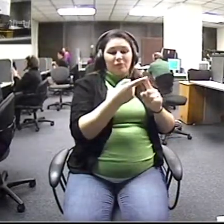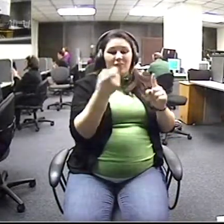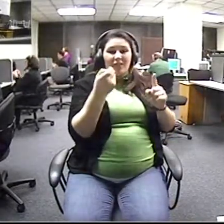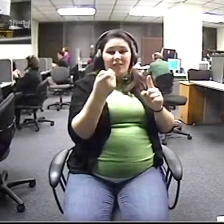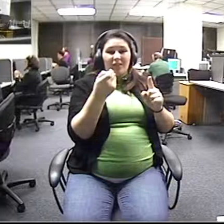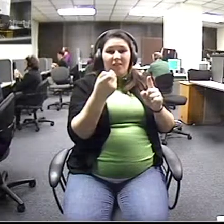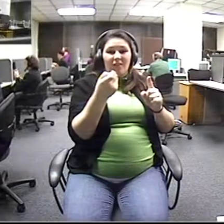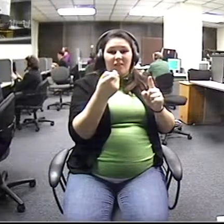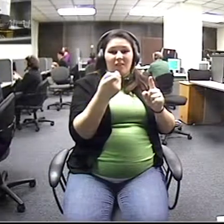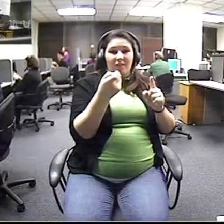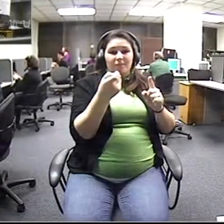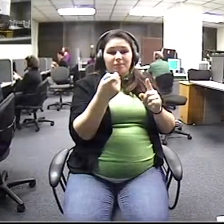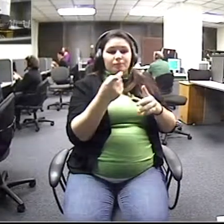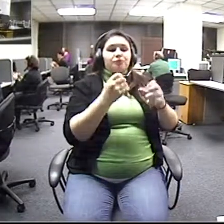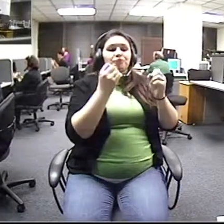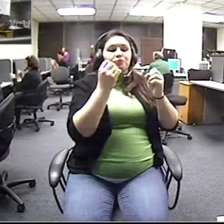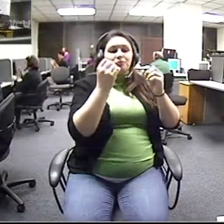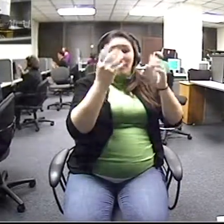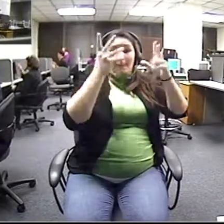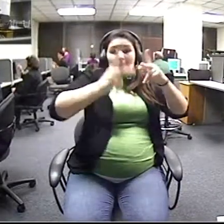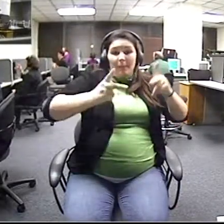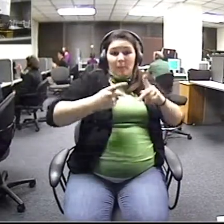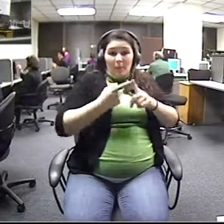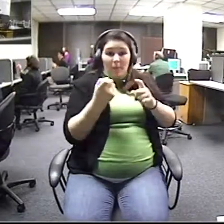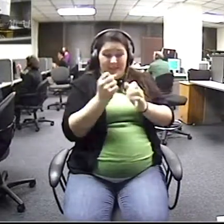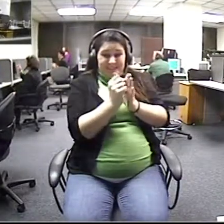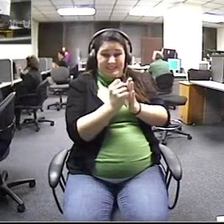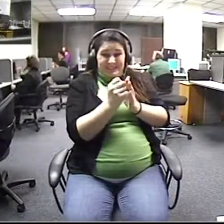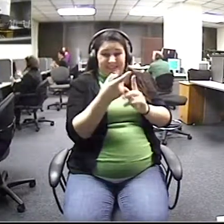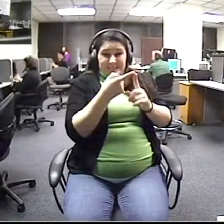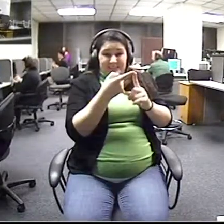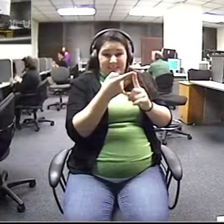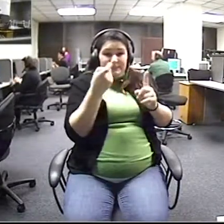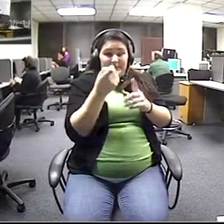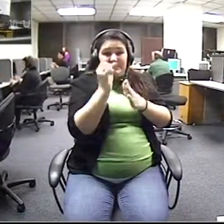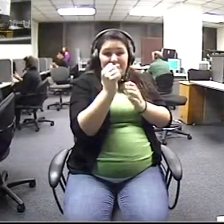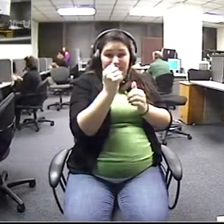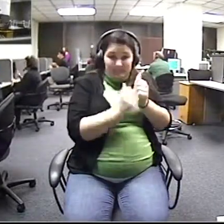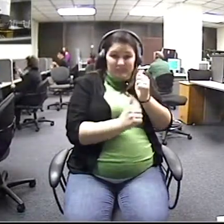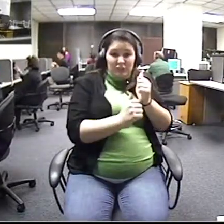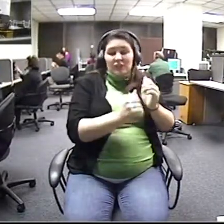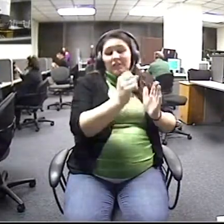population. The present membership is 435.